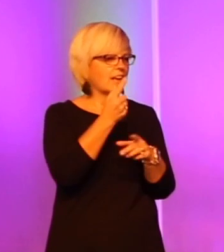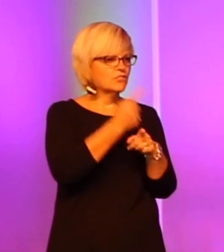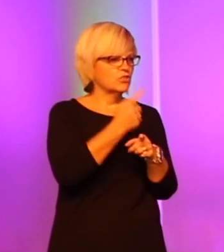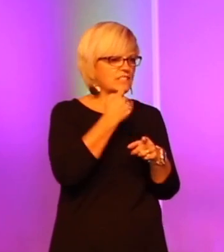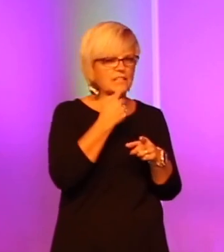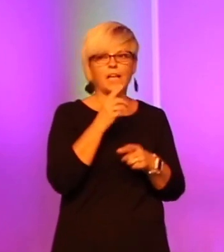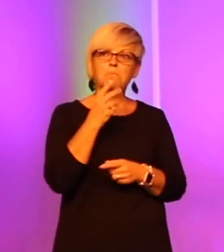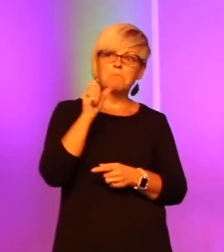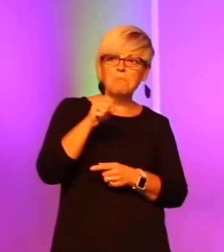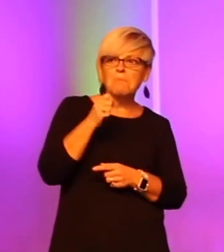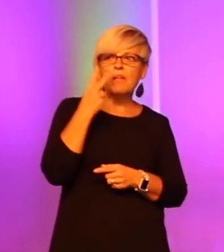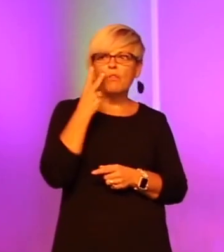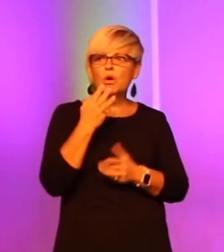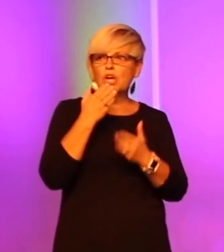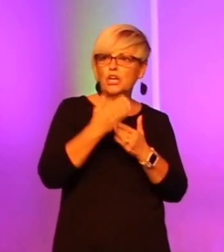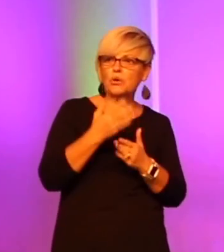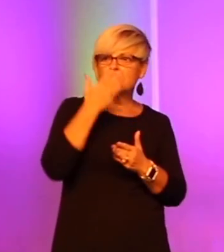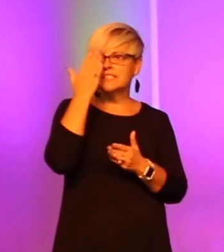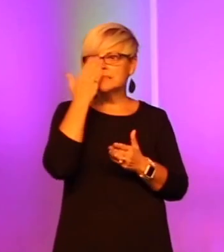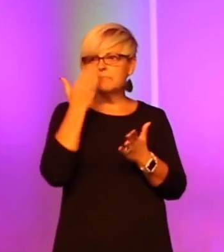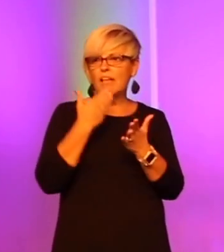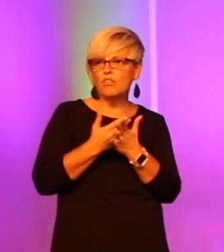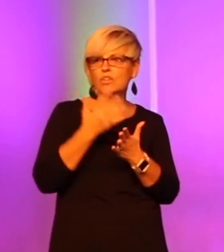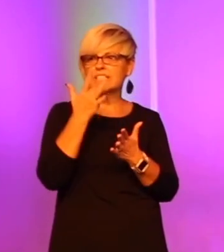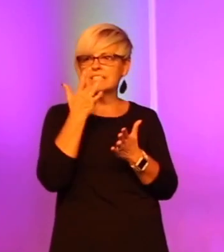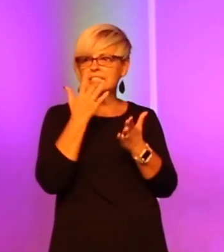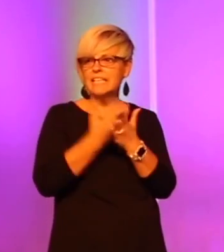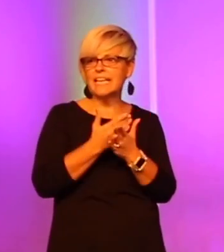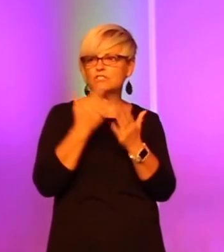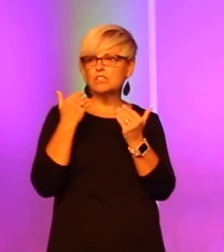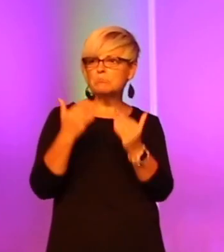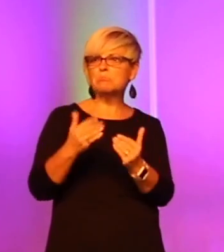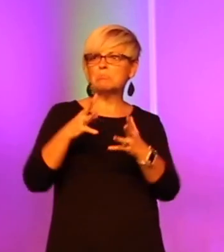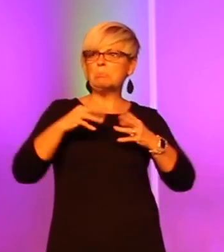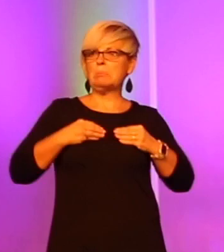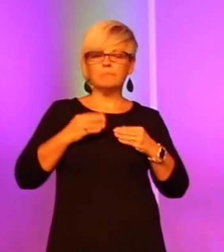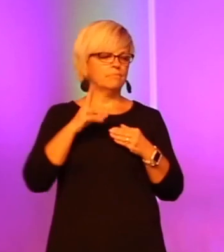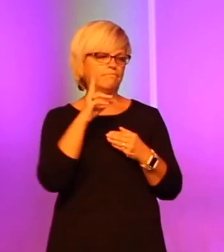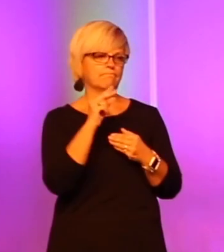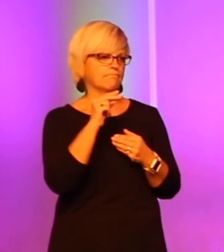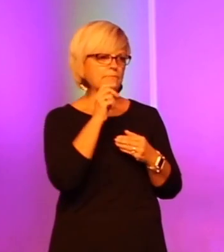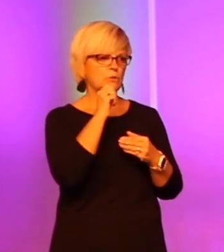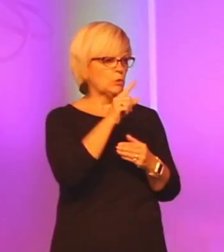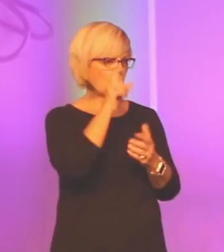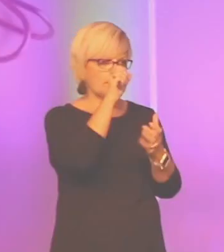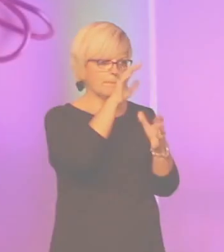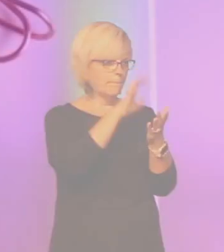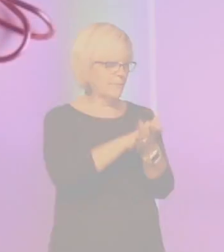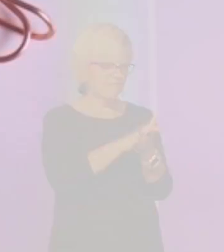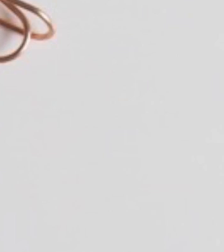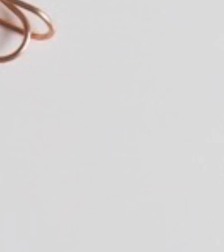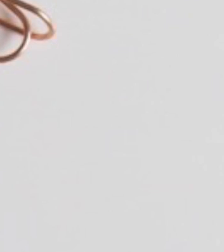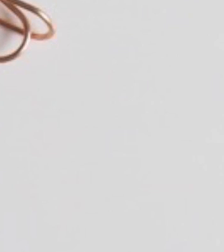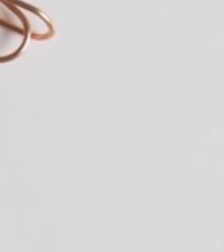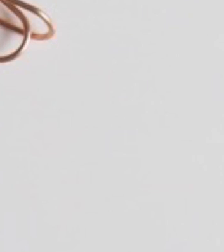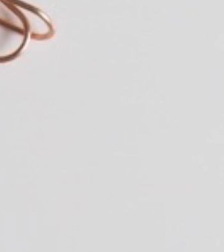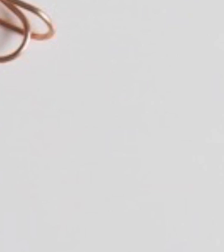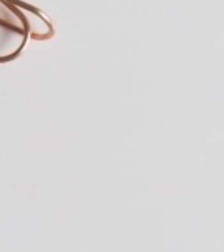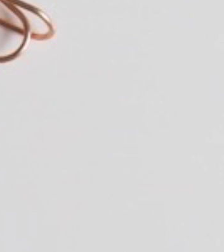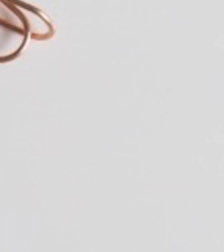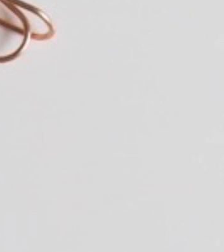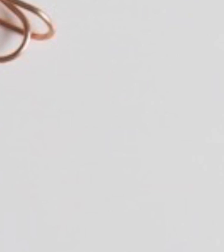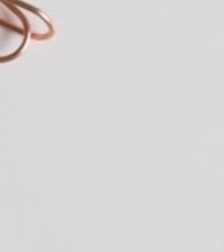right? So don't believe what you see. That's the first lie of temptation. The second lie of temptation is that we try